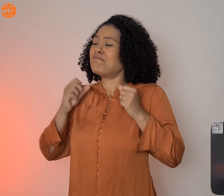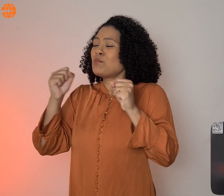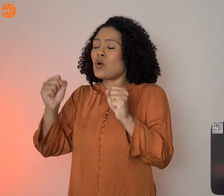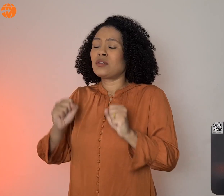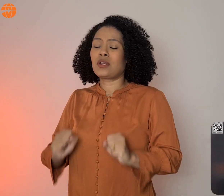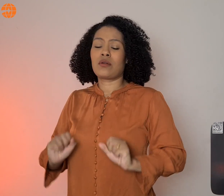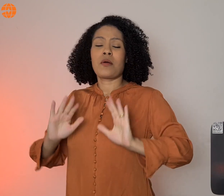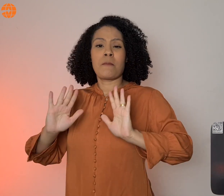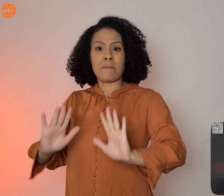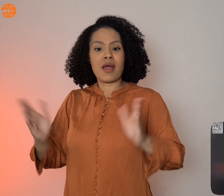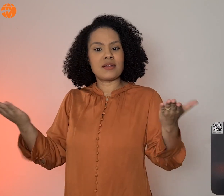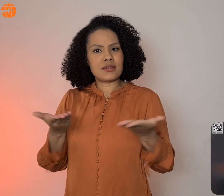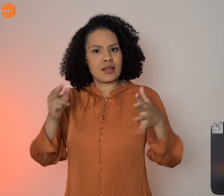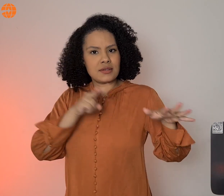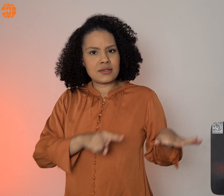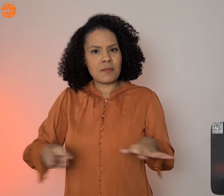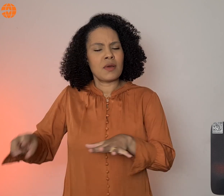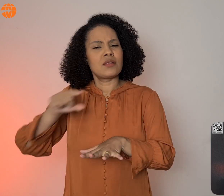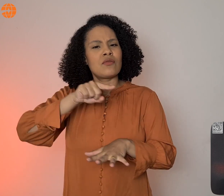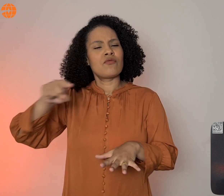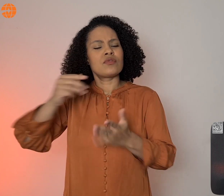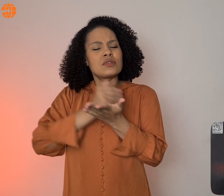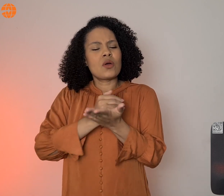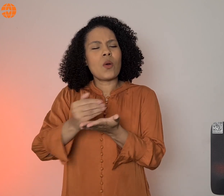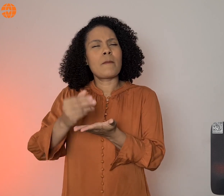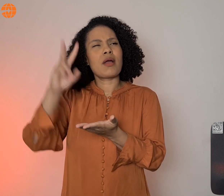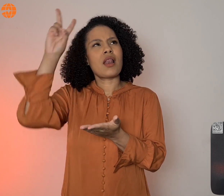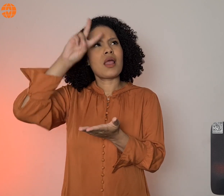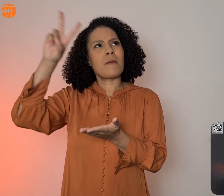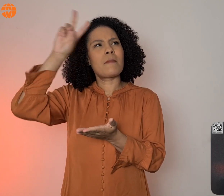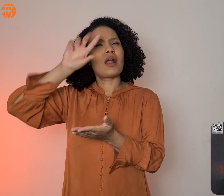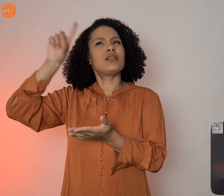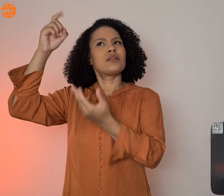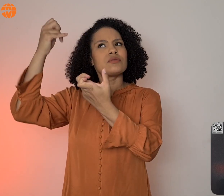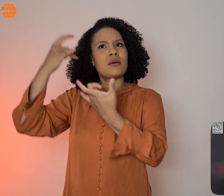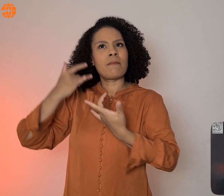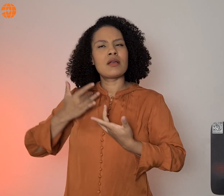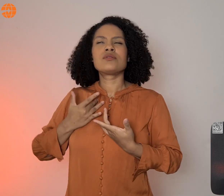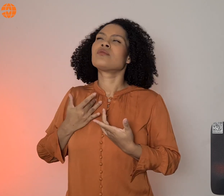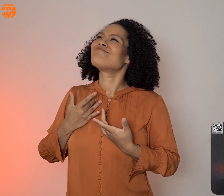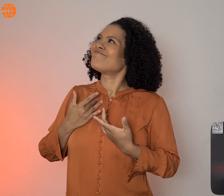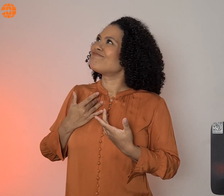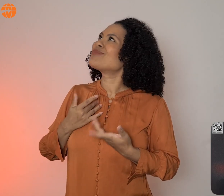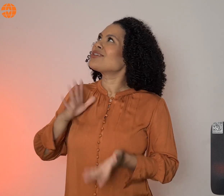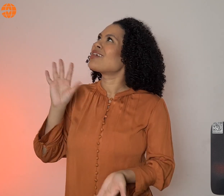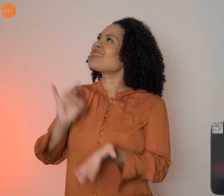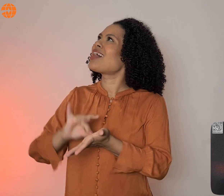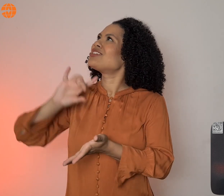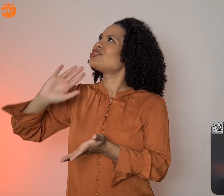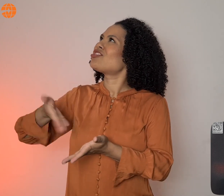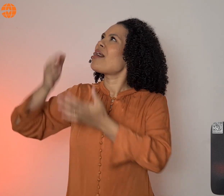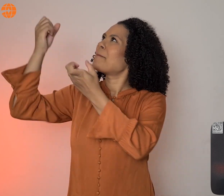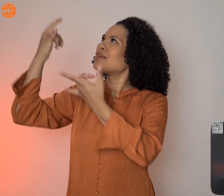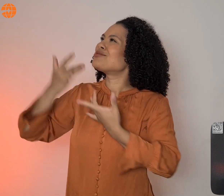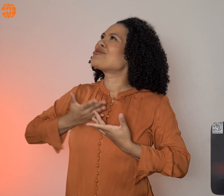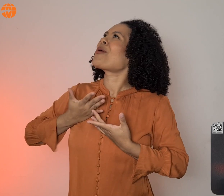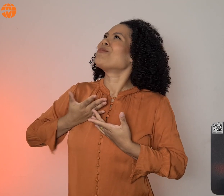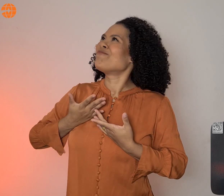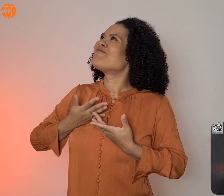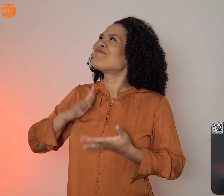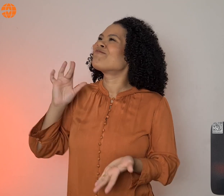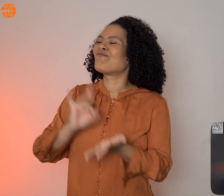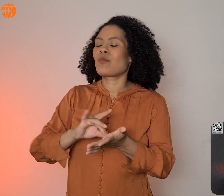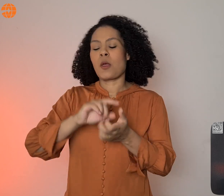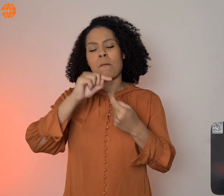você pode sentar e começar a listar todas as coisas que Ele tem feito por você. Unfortunately, in the United States, it seems we don't count our blessings, we count